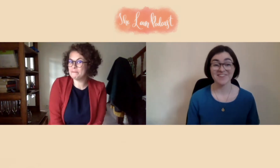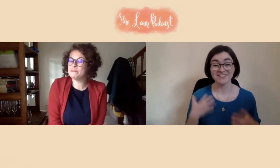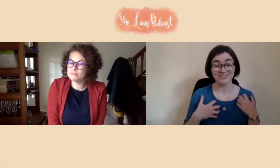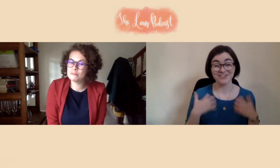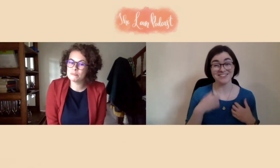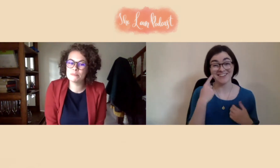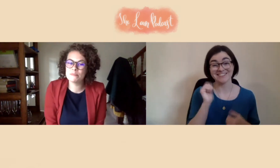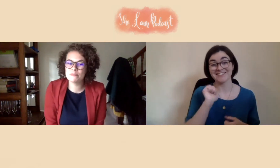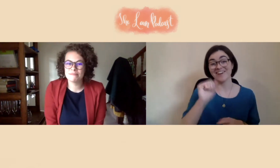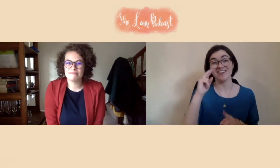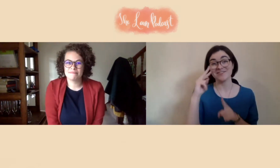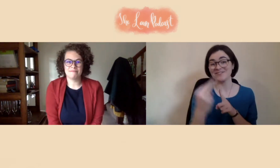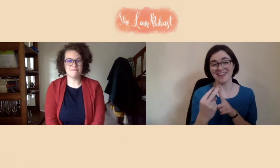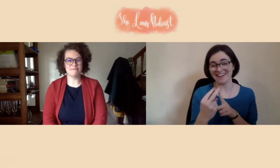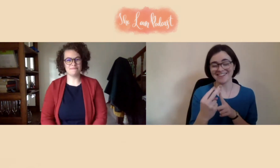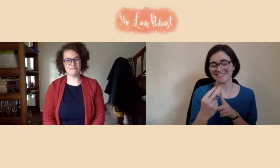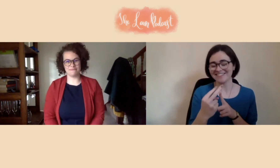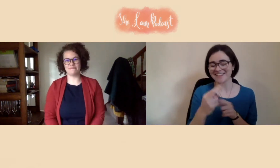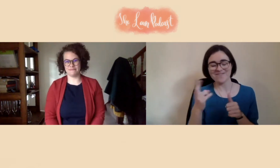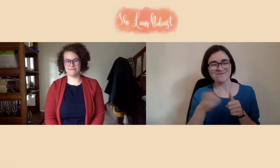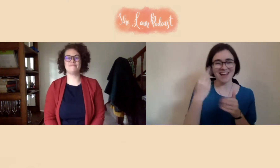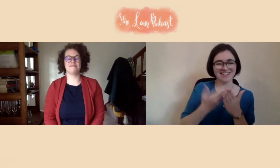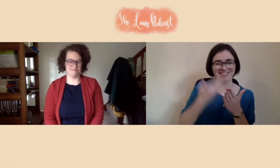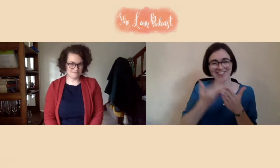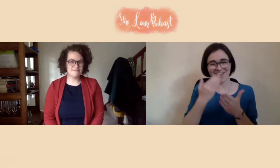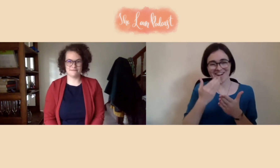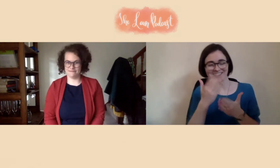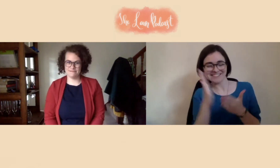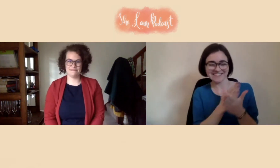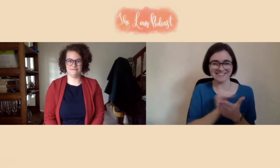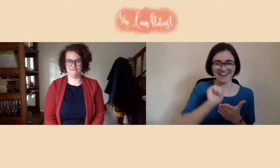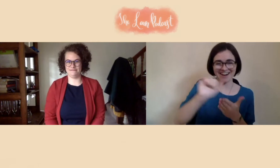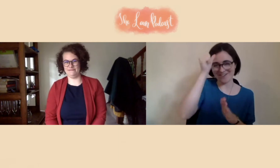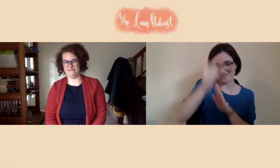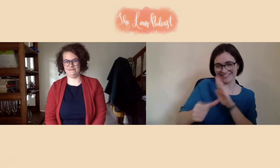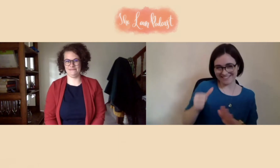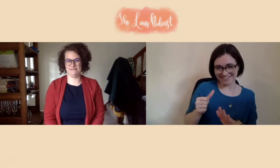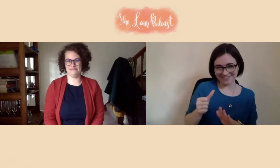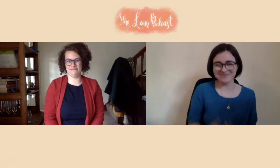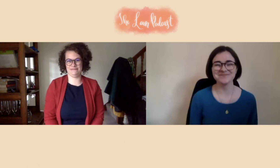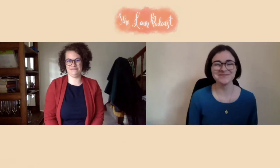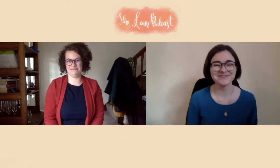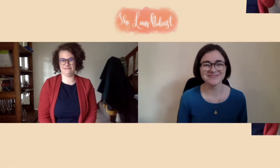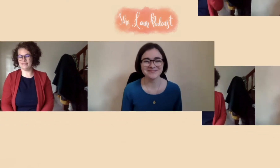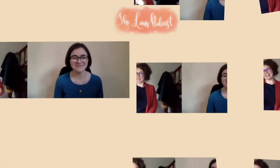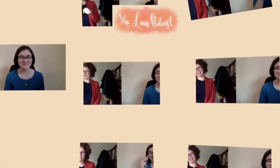to see what she has to say. Can't wait to learn, to share that wisdom. Welcome,